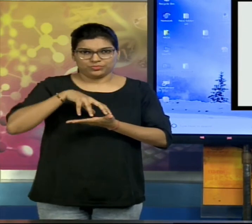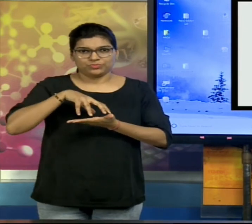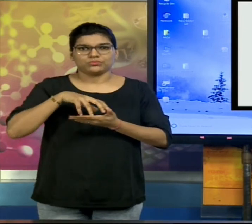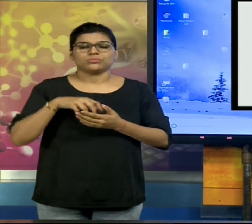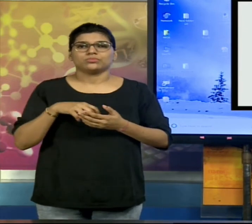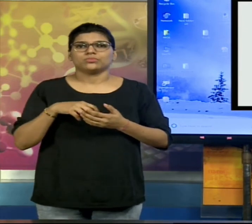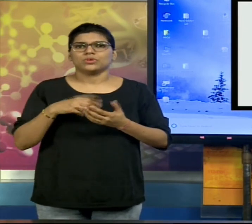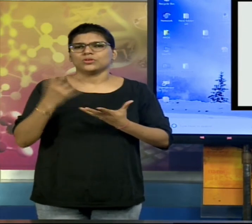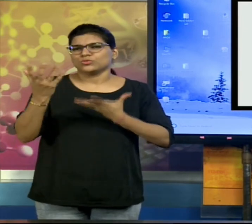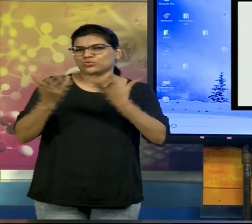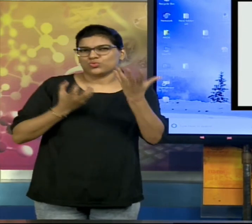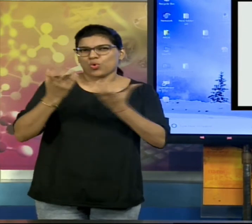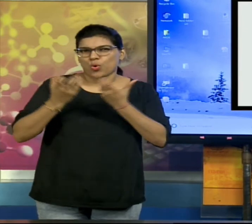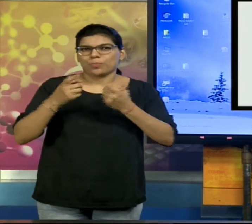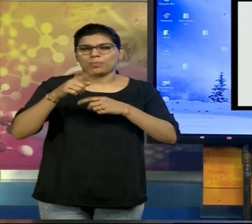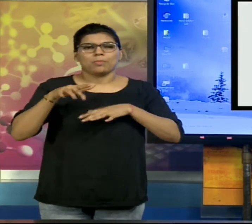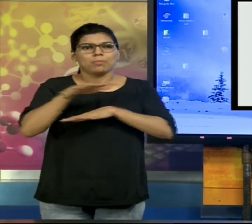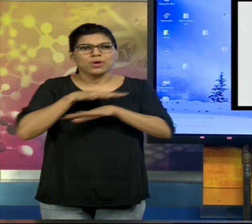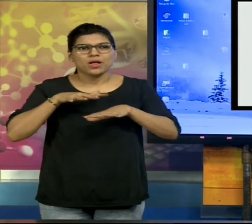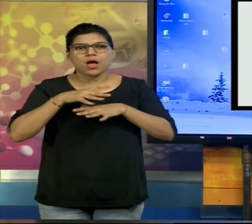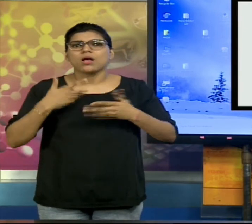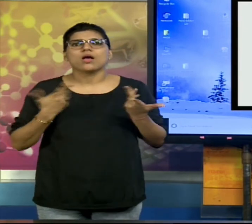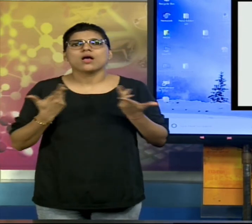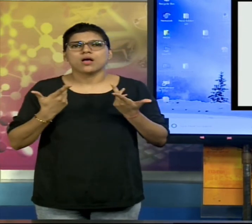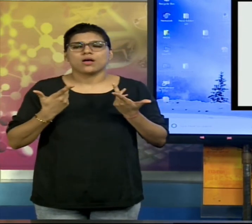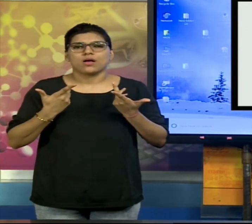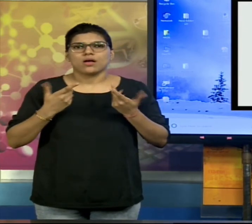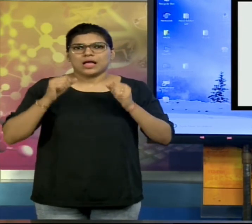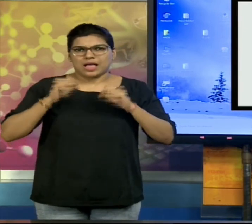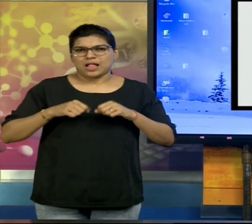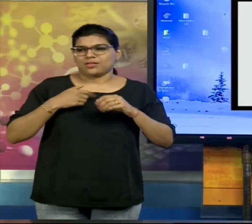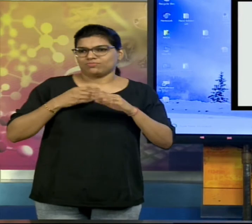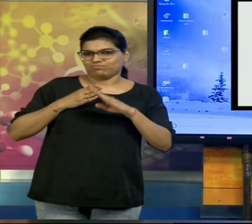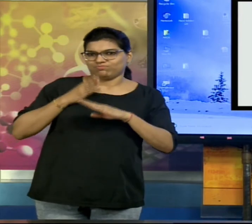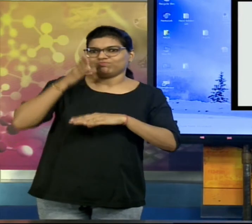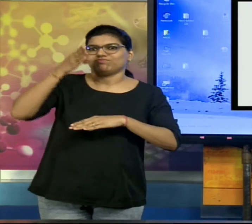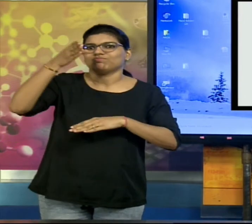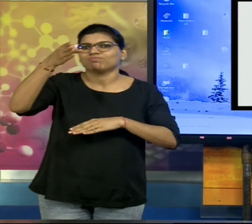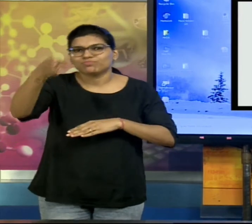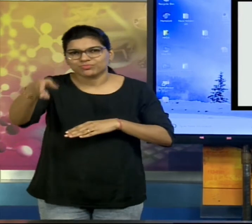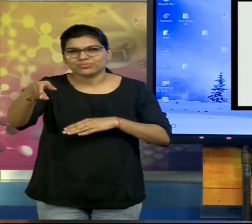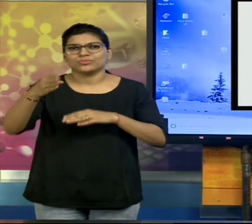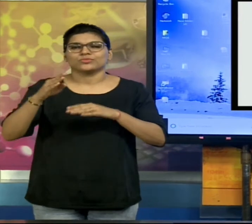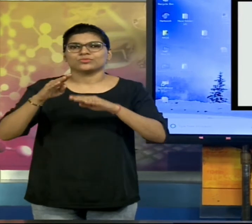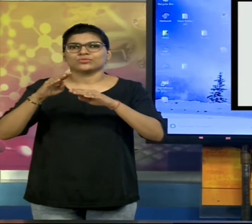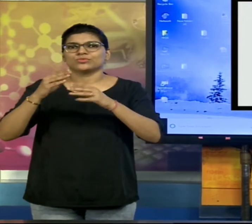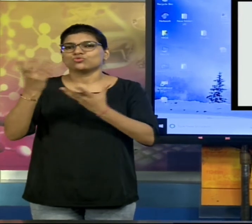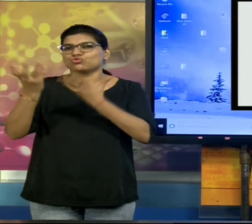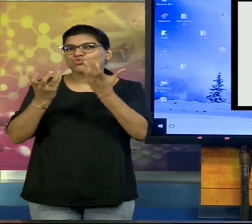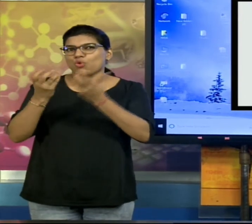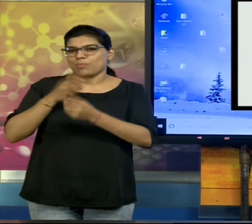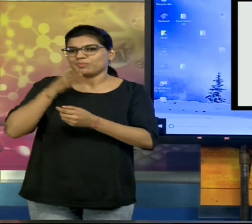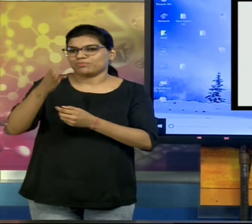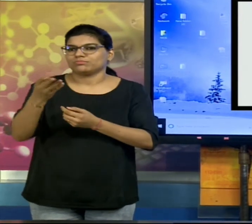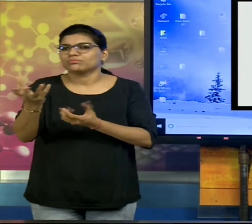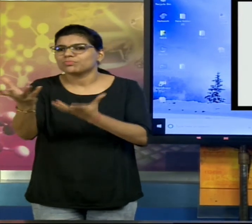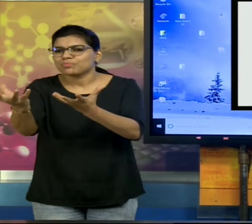Like whenever we are at home for shopping, we go to the nearest